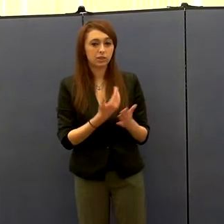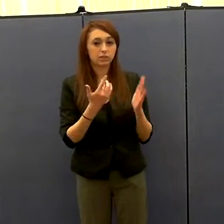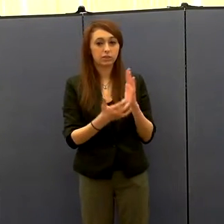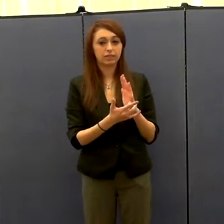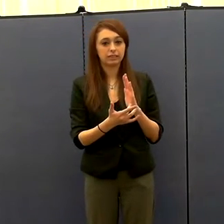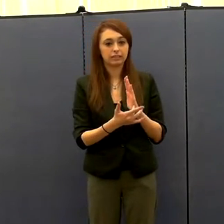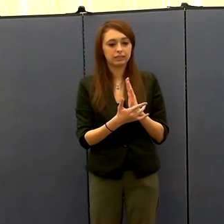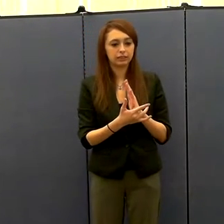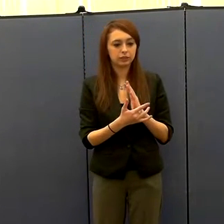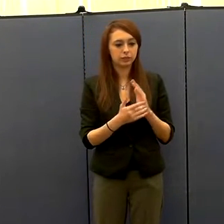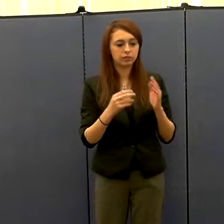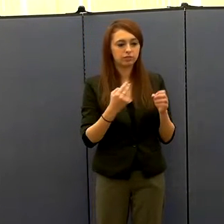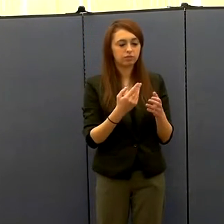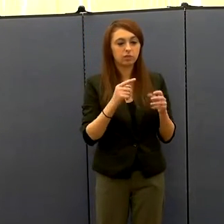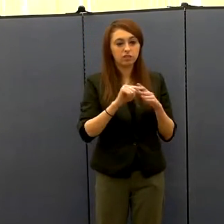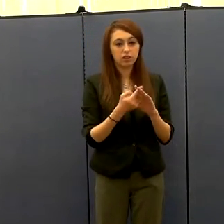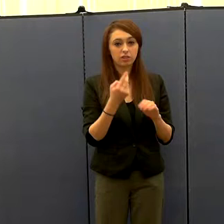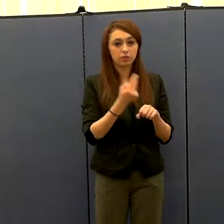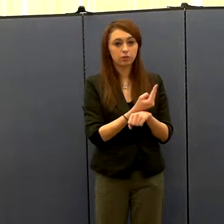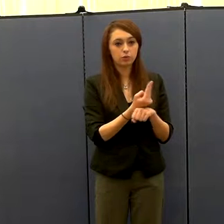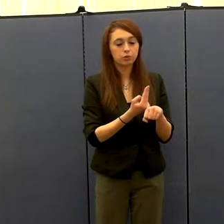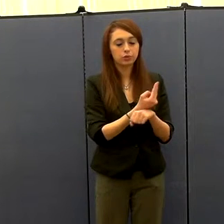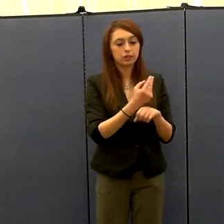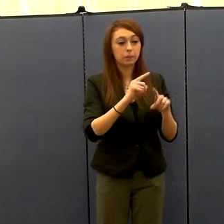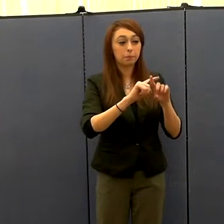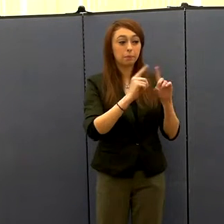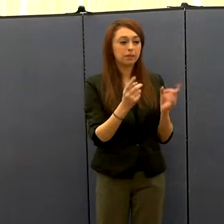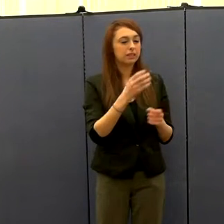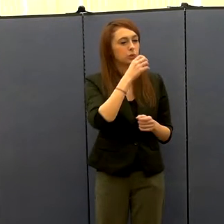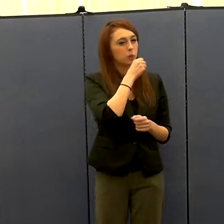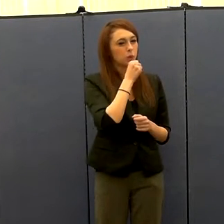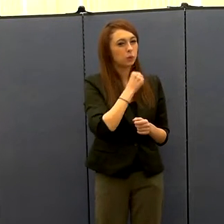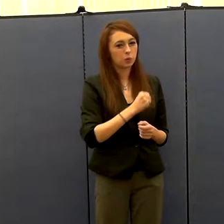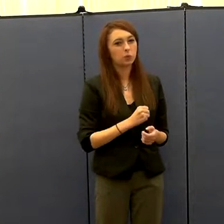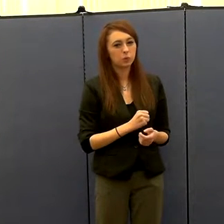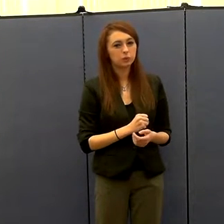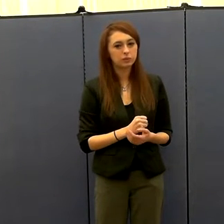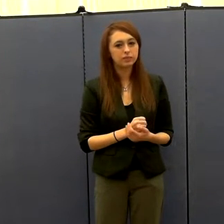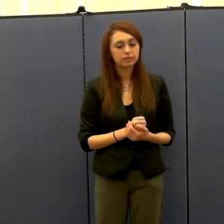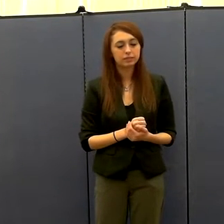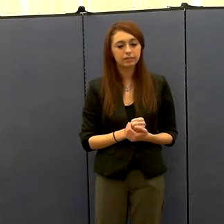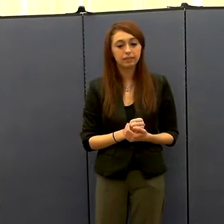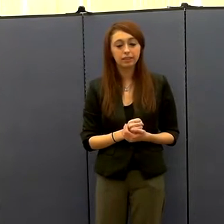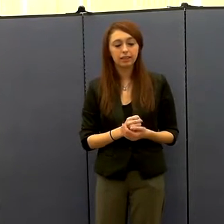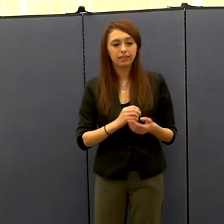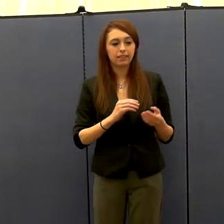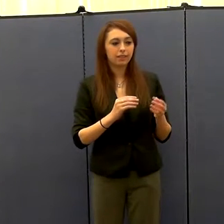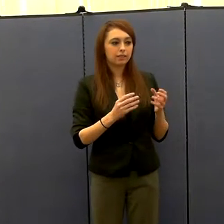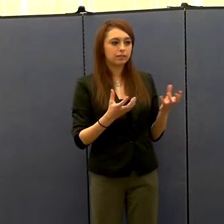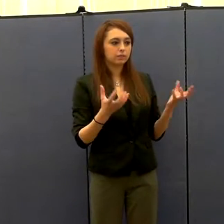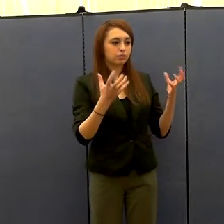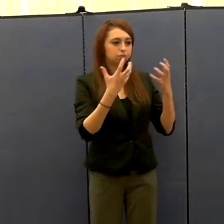I was convinced were older than me, and how to try to fix them when they broke down, which they did a